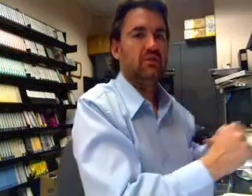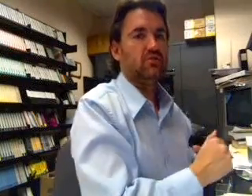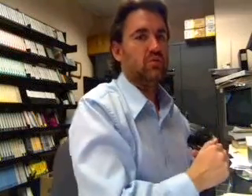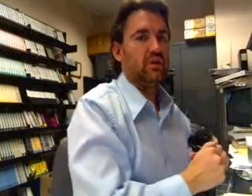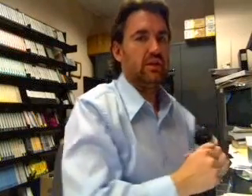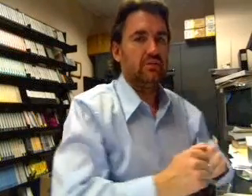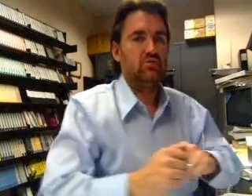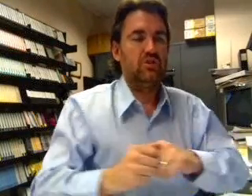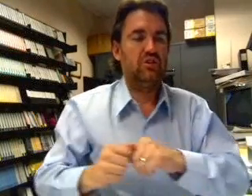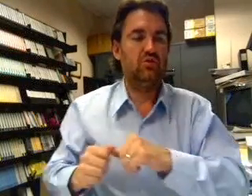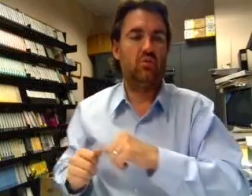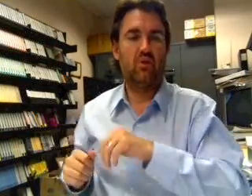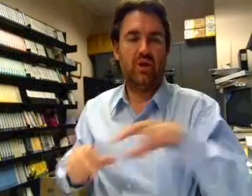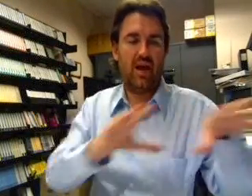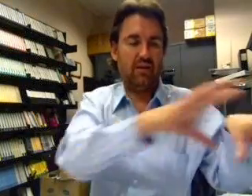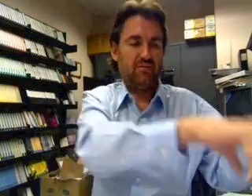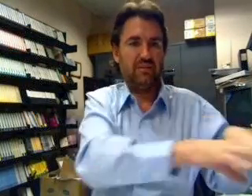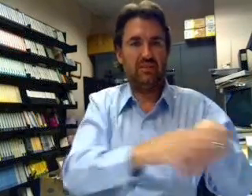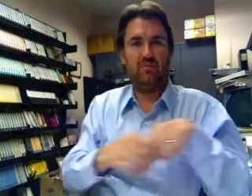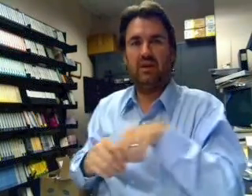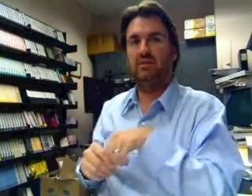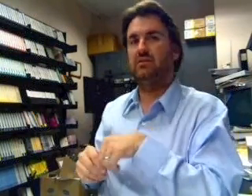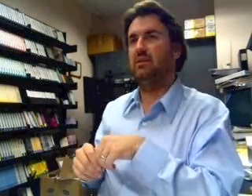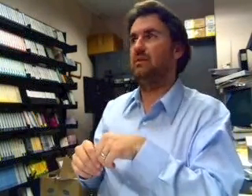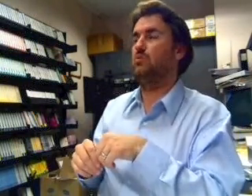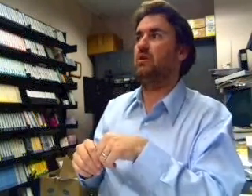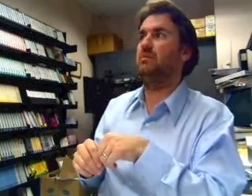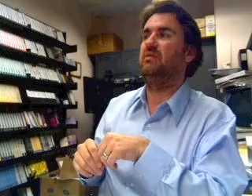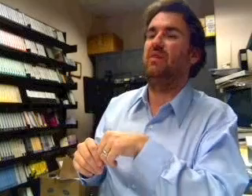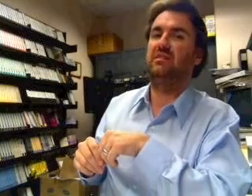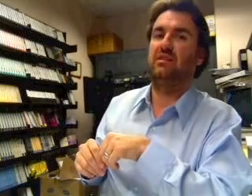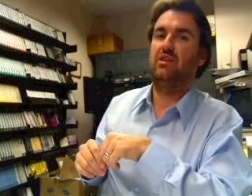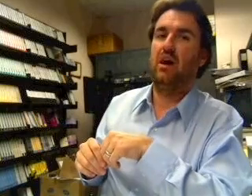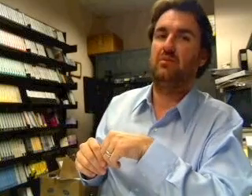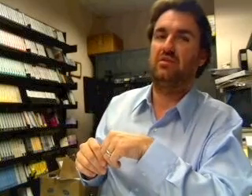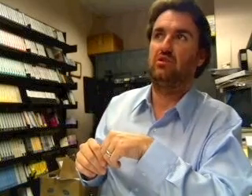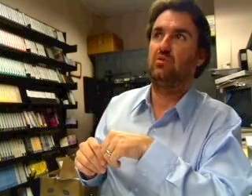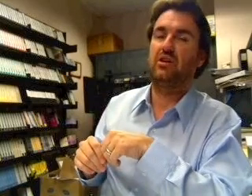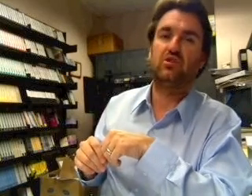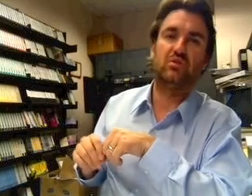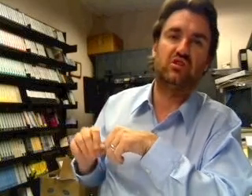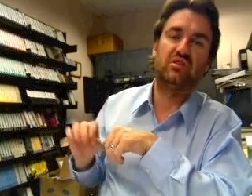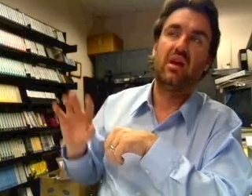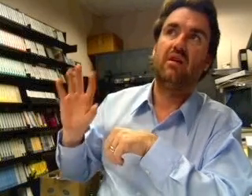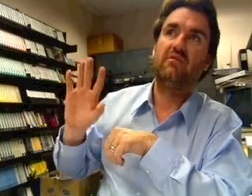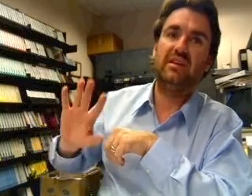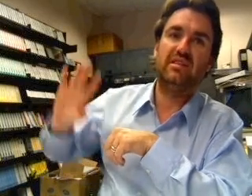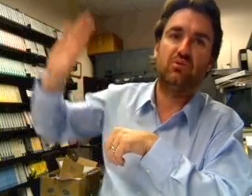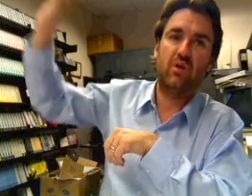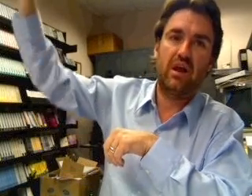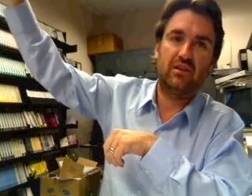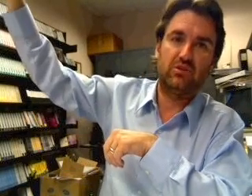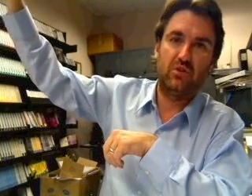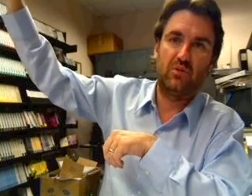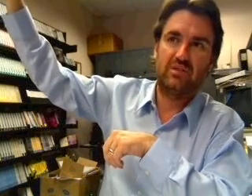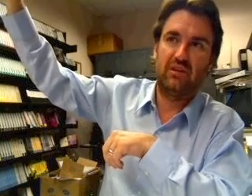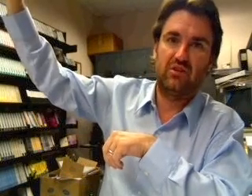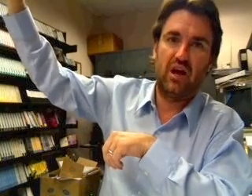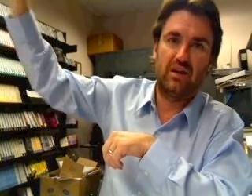So we're going to switch into where we have his space, and we're going to be facing the opposite direction, which is facing right, because we always have God up